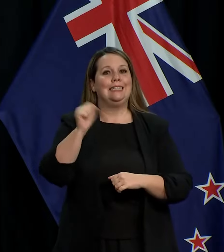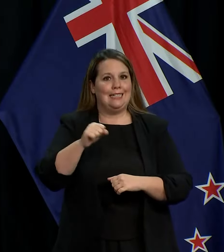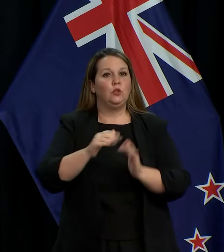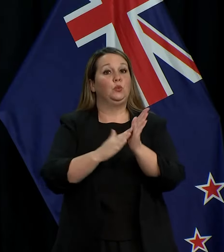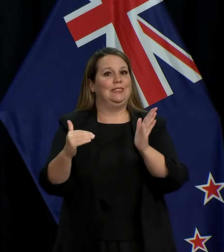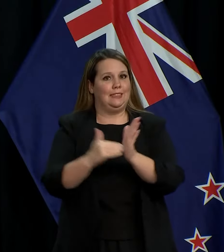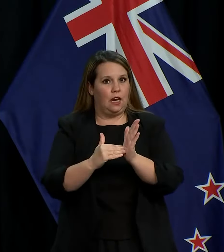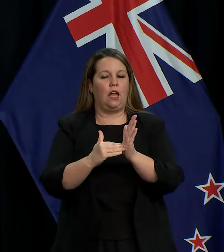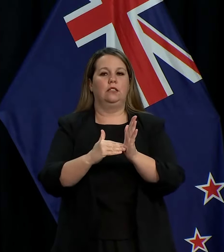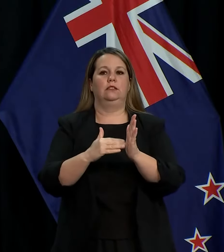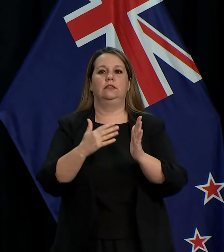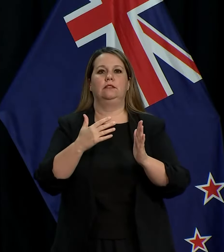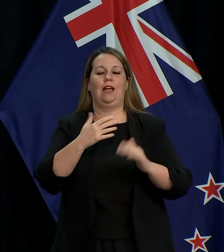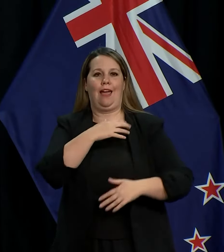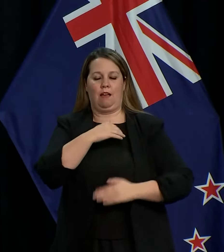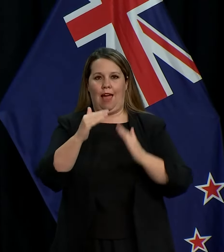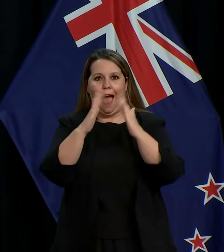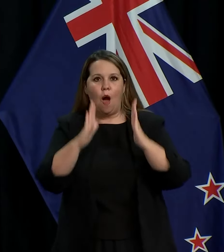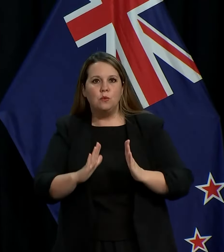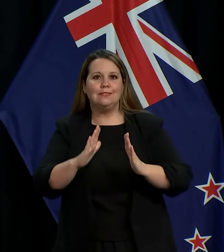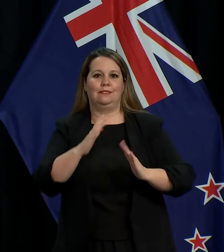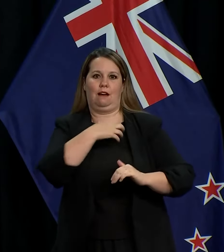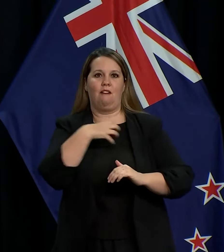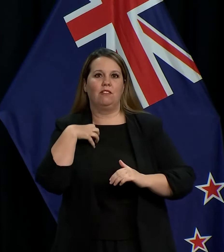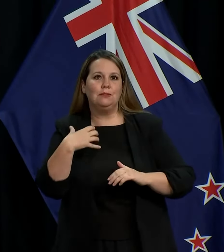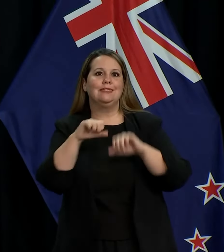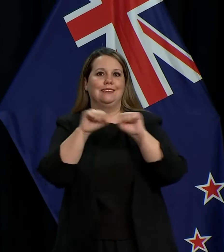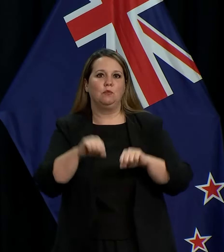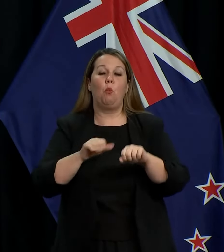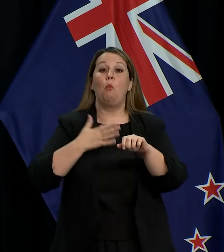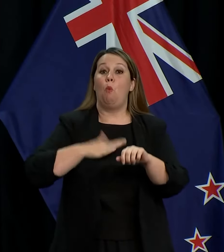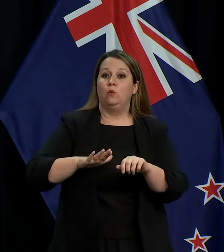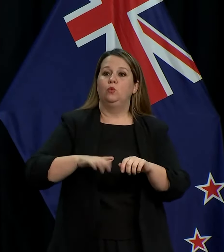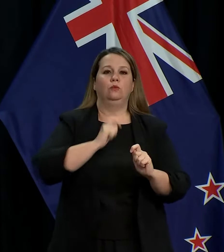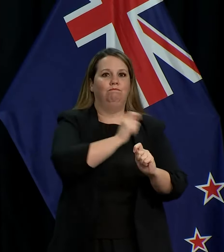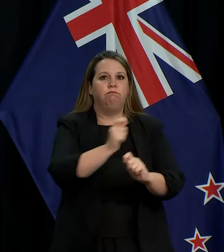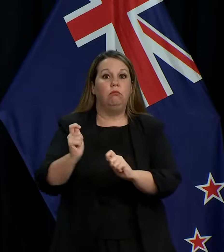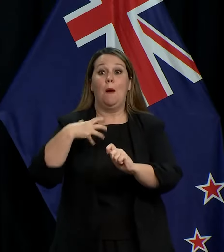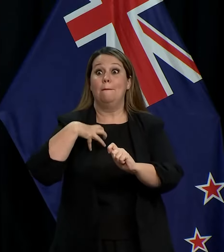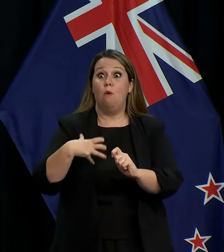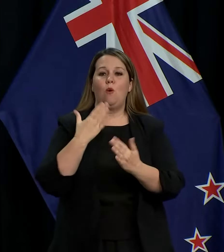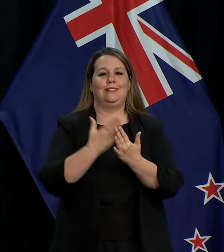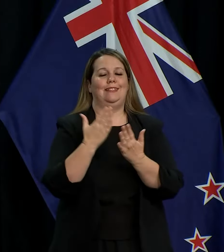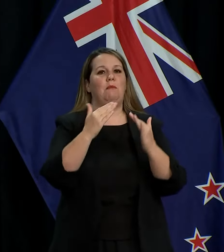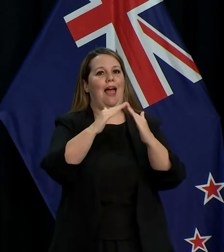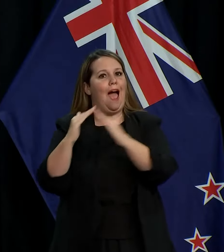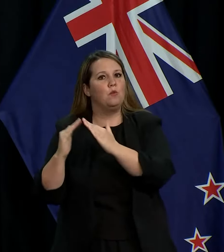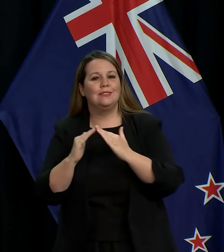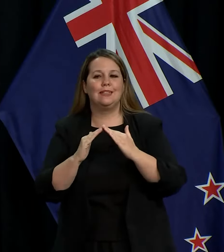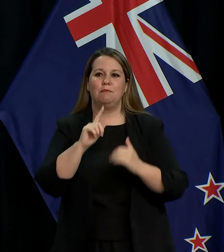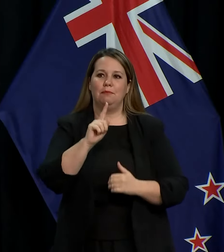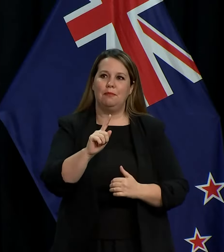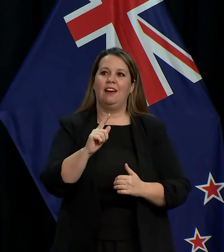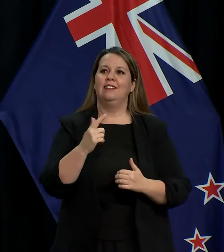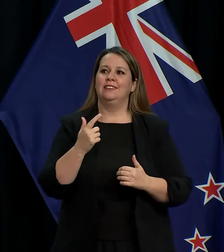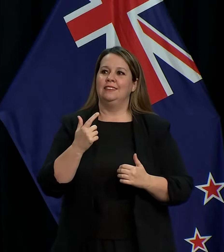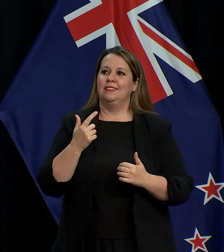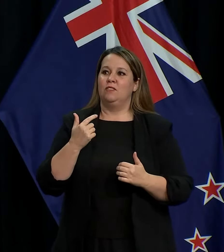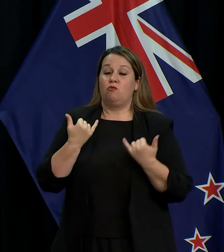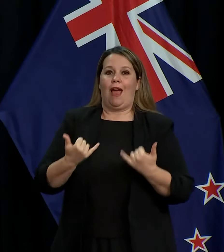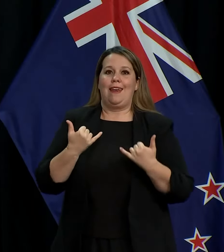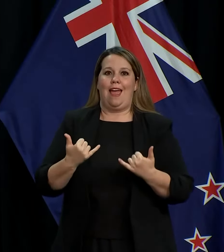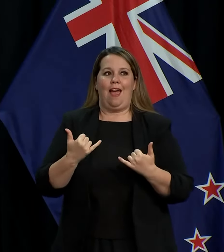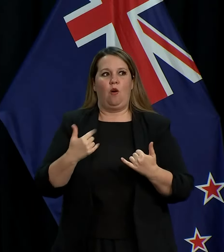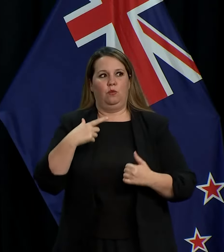build more, but of course we do have a limited number that can meet the needs of some of our community who have